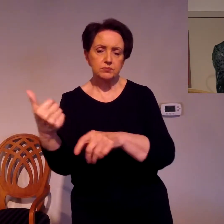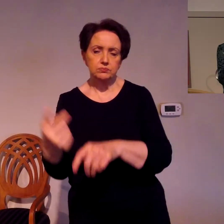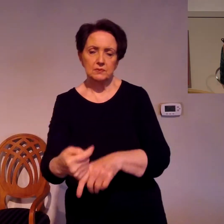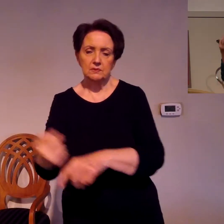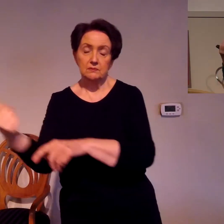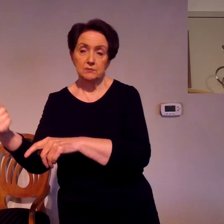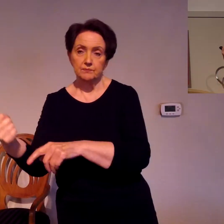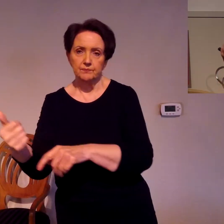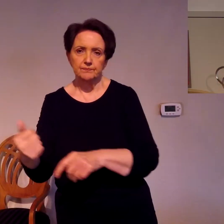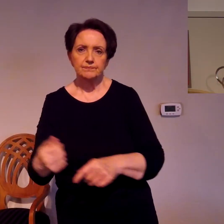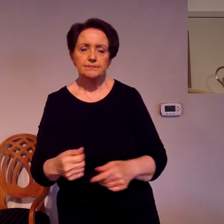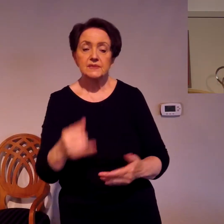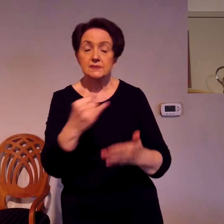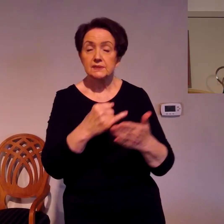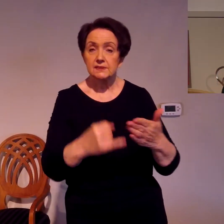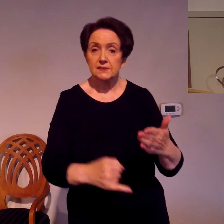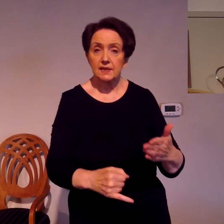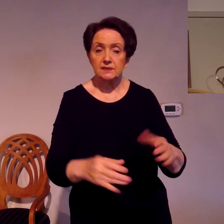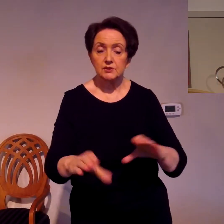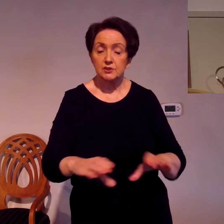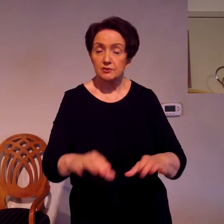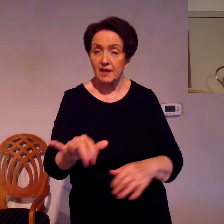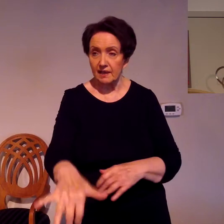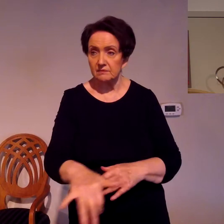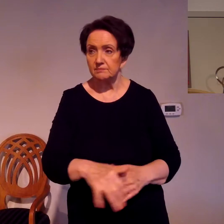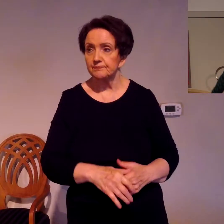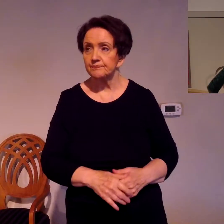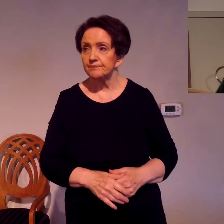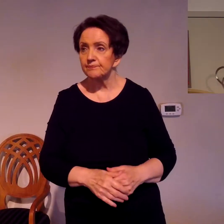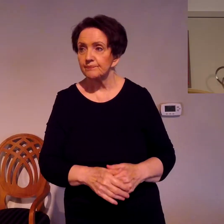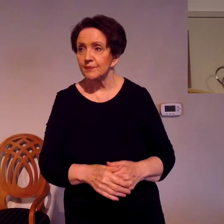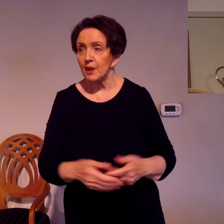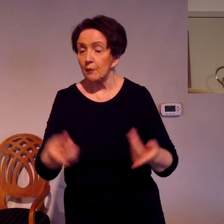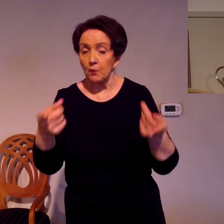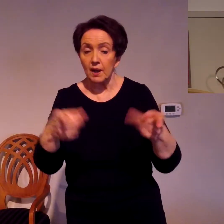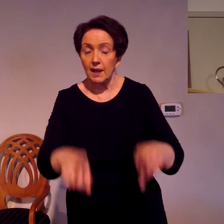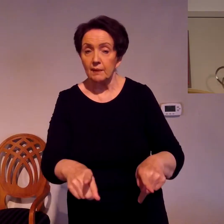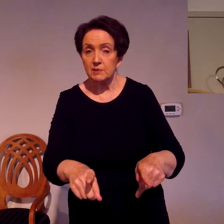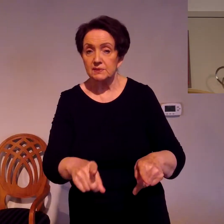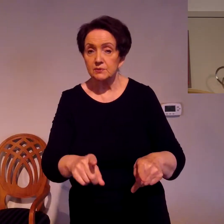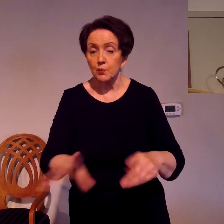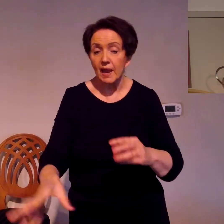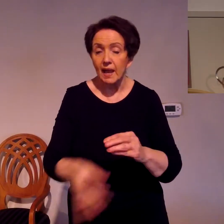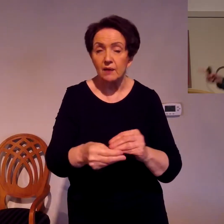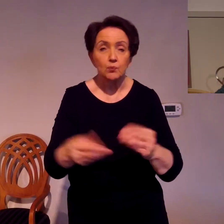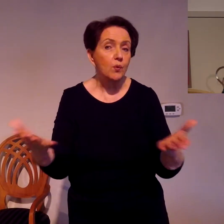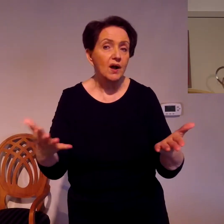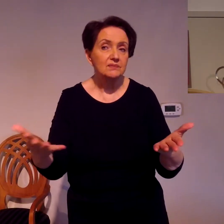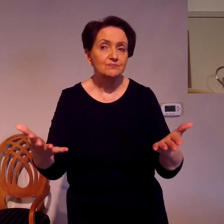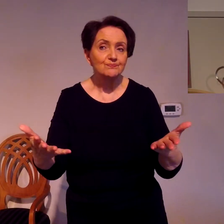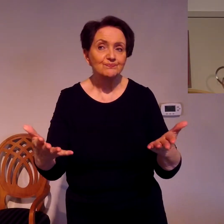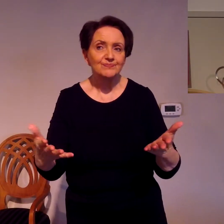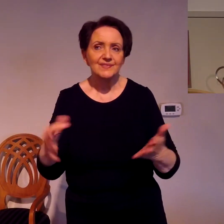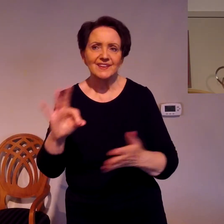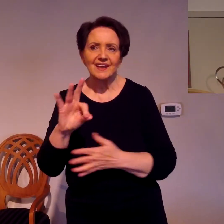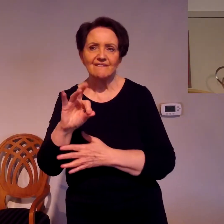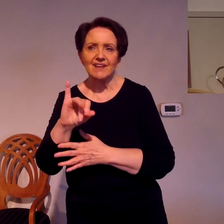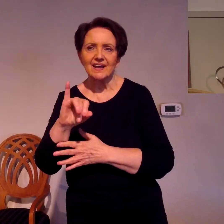right? It's designed to do all of that. And what's the piece that we add? All of our